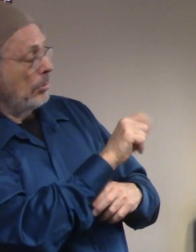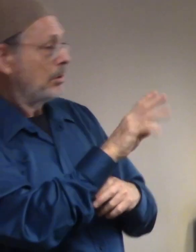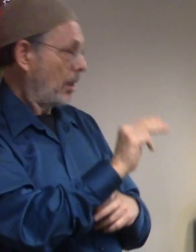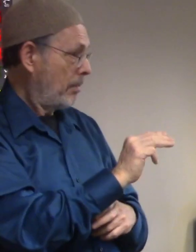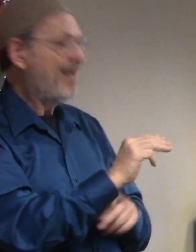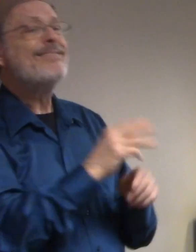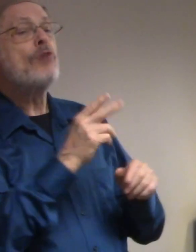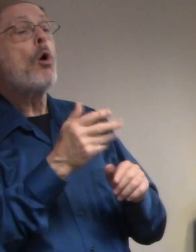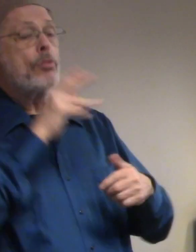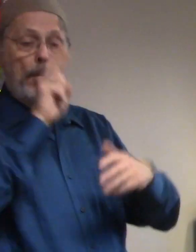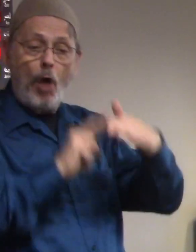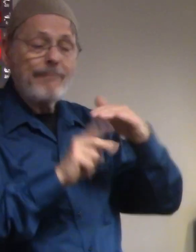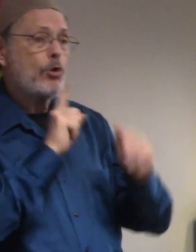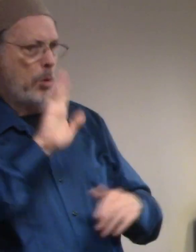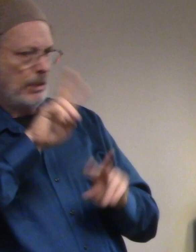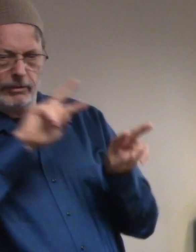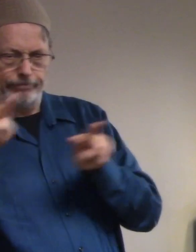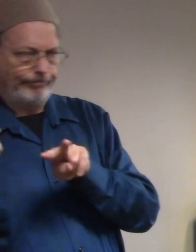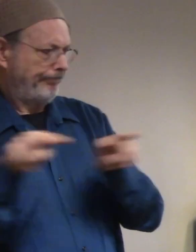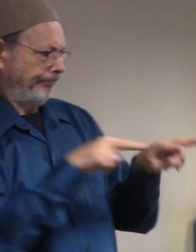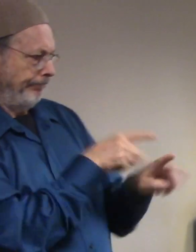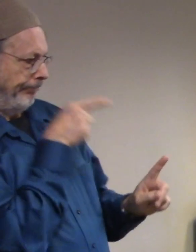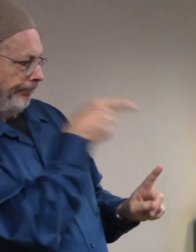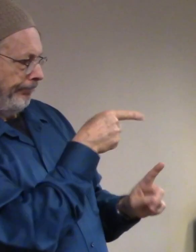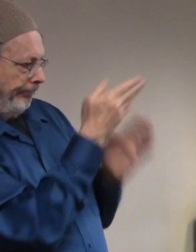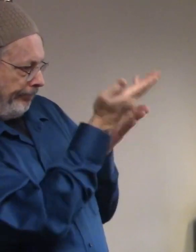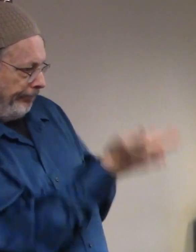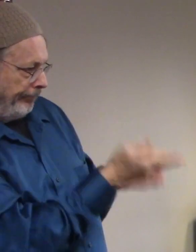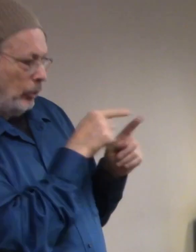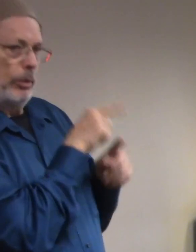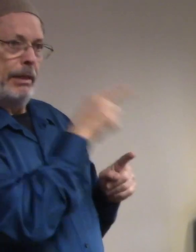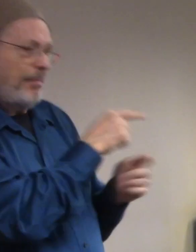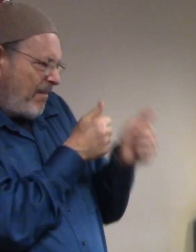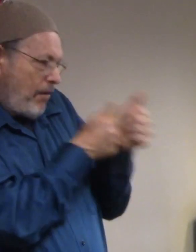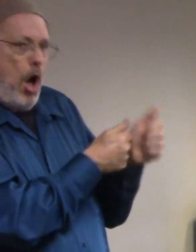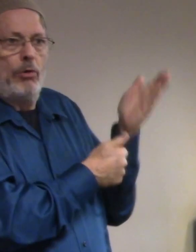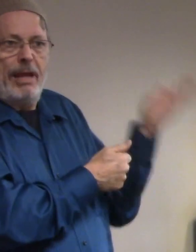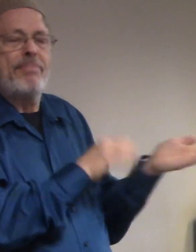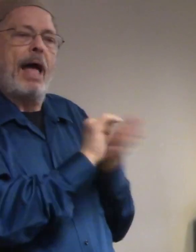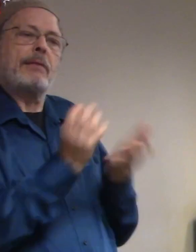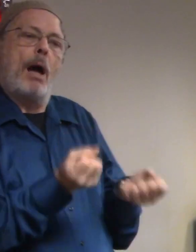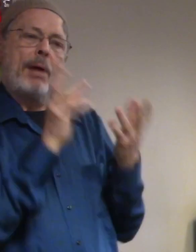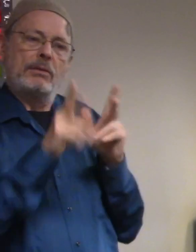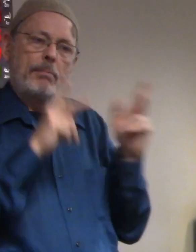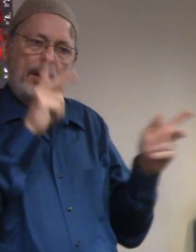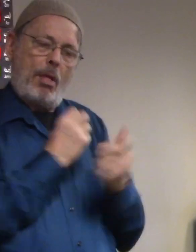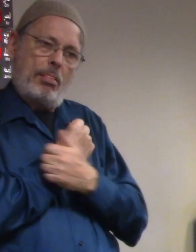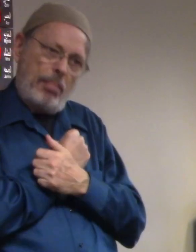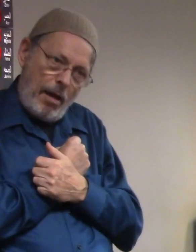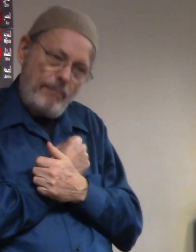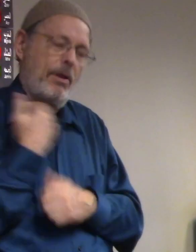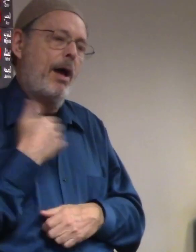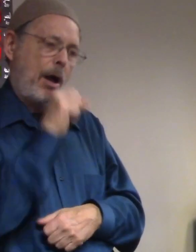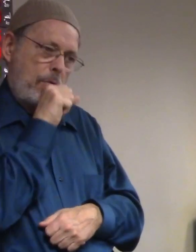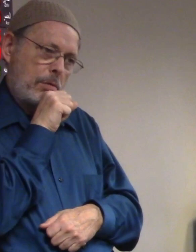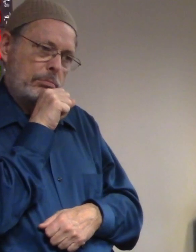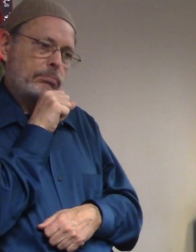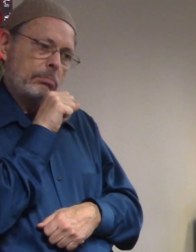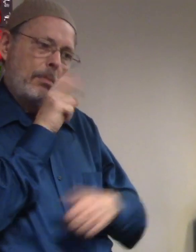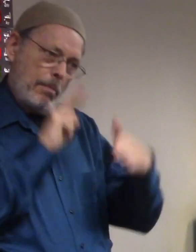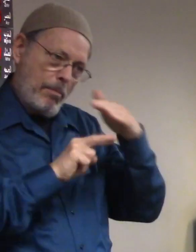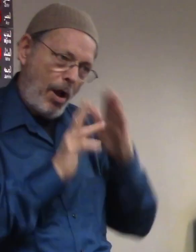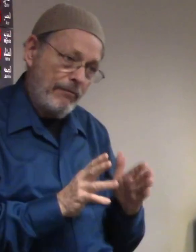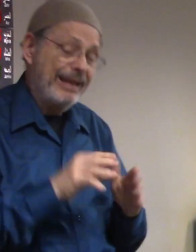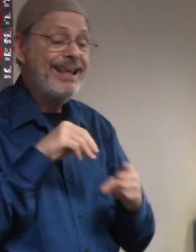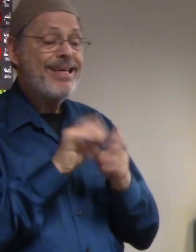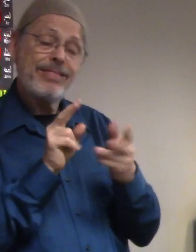their Qibla. Whatever they did, whatever he did, they did. That's how they love the Prophet sallallahu alaihi wasallam. Allah says in a